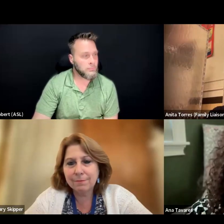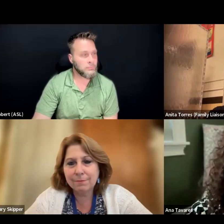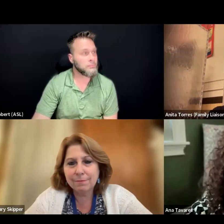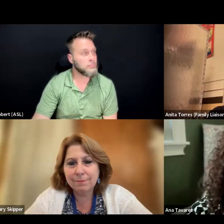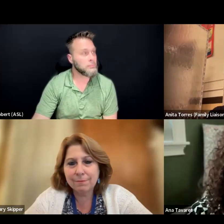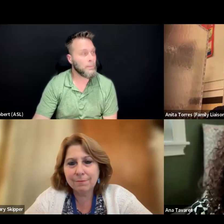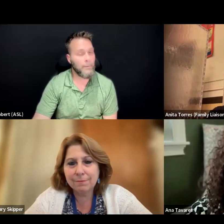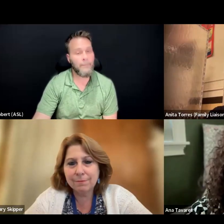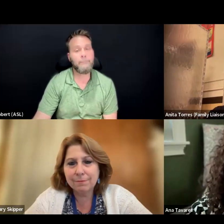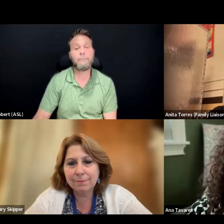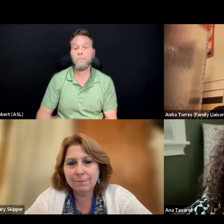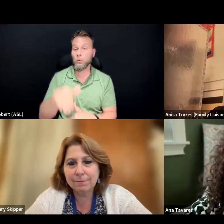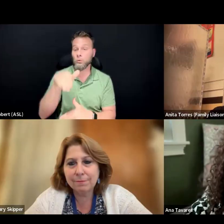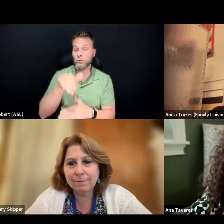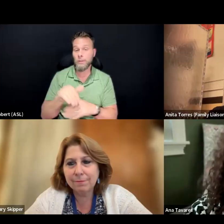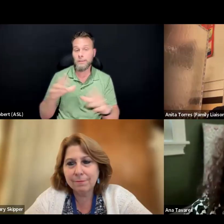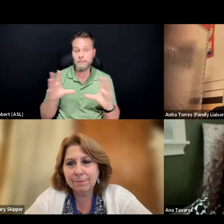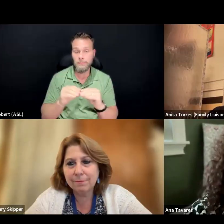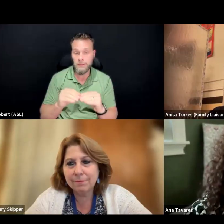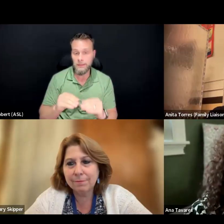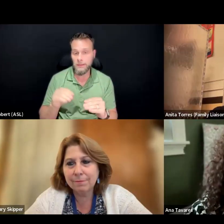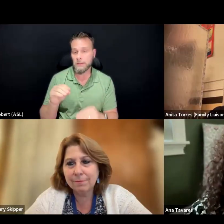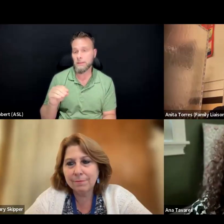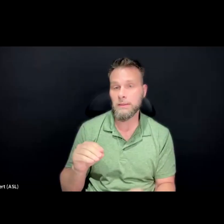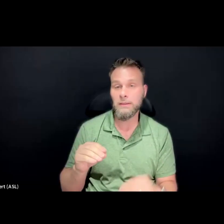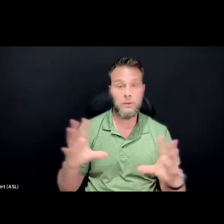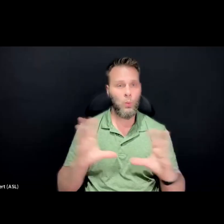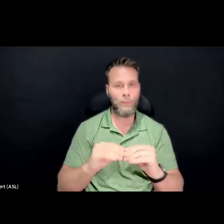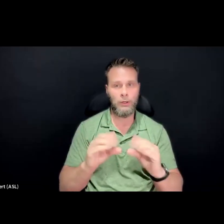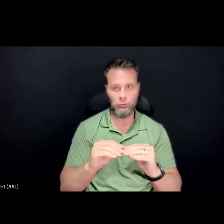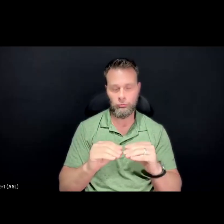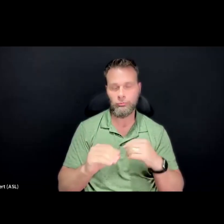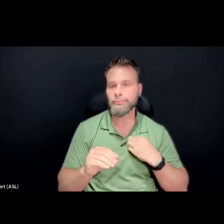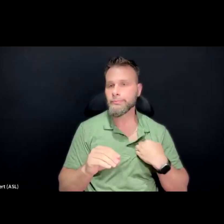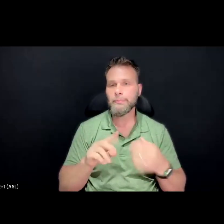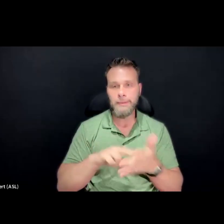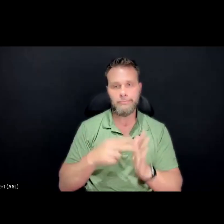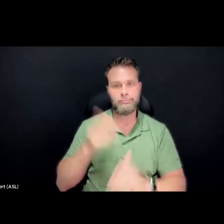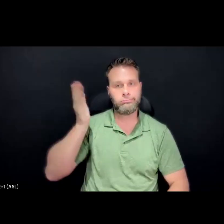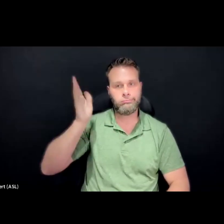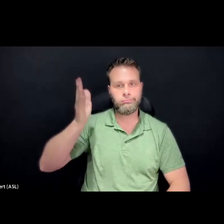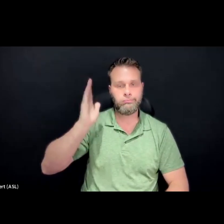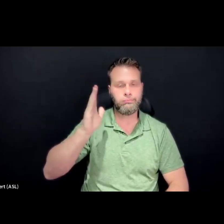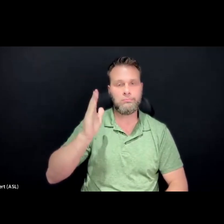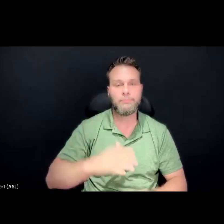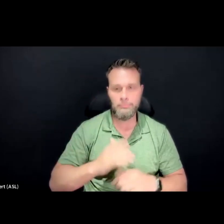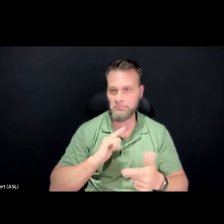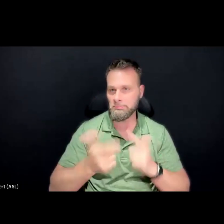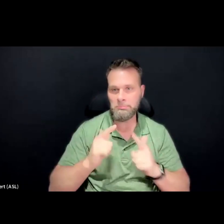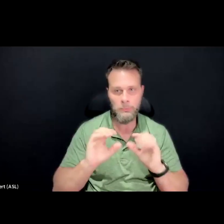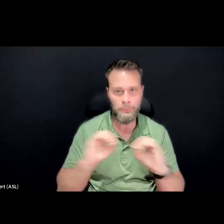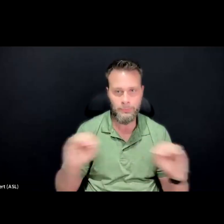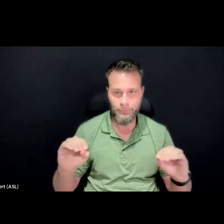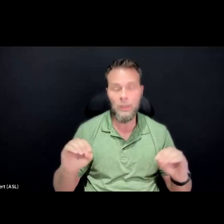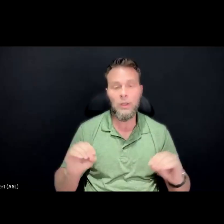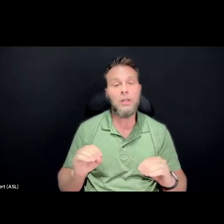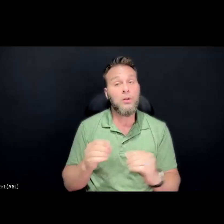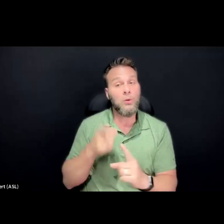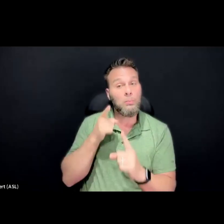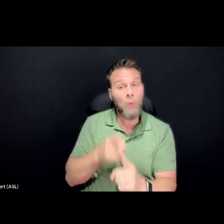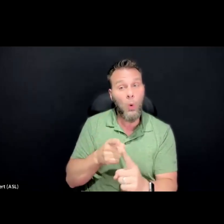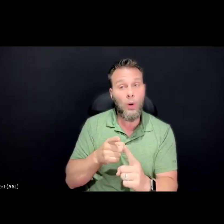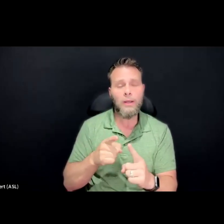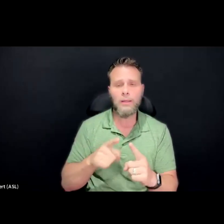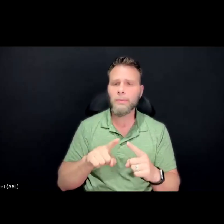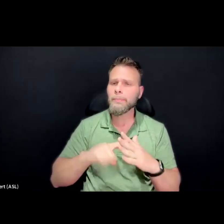Tonight's meeting is a webinar. Our main goal is to provide you with information about what to expect for the start of the